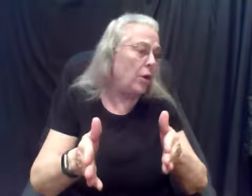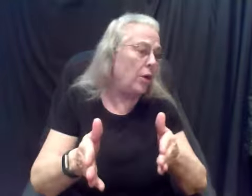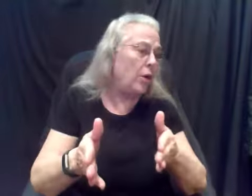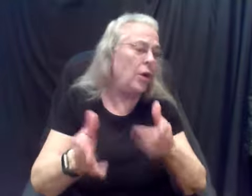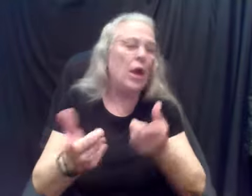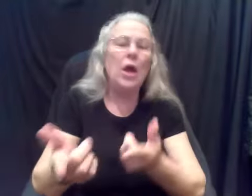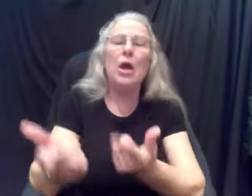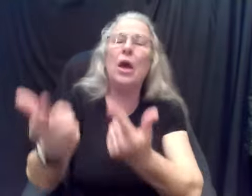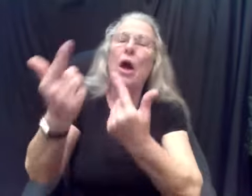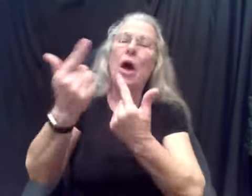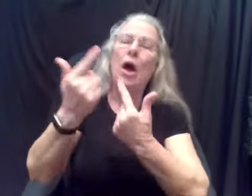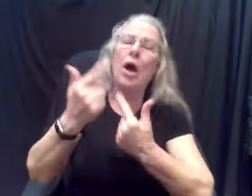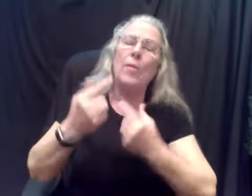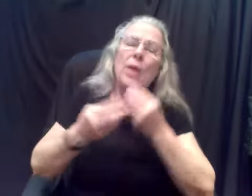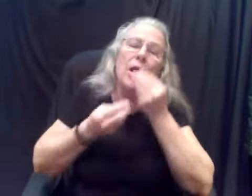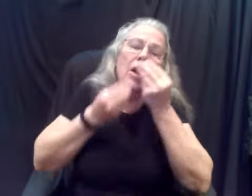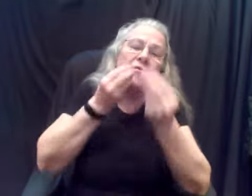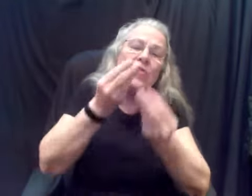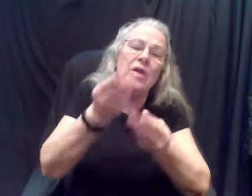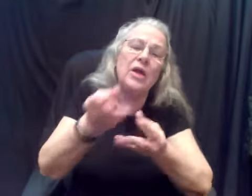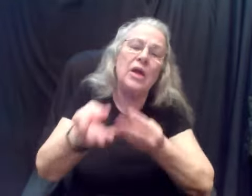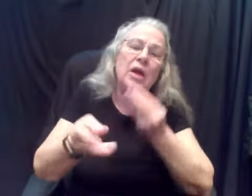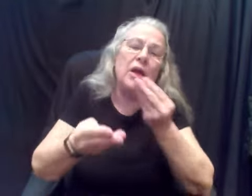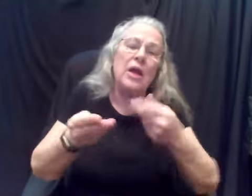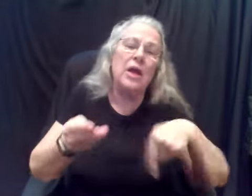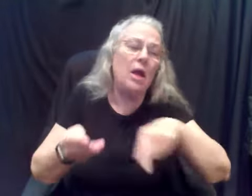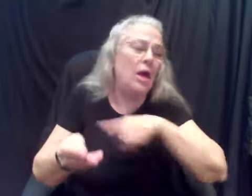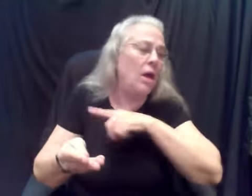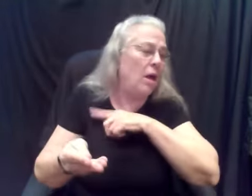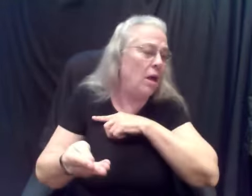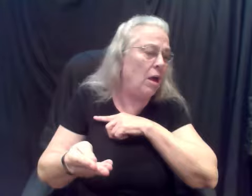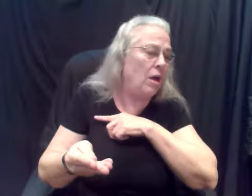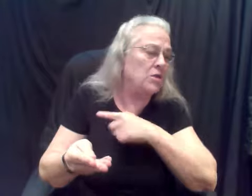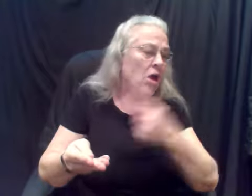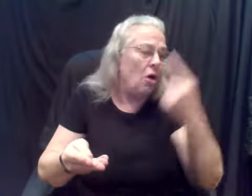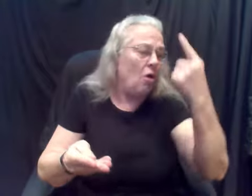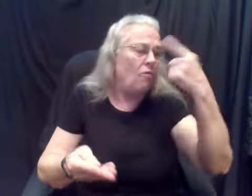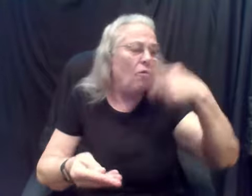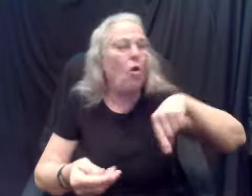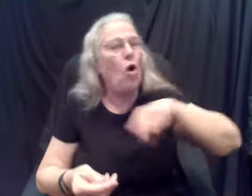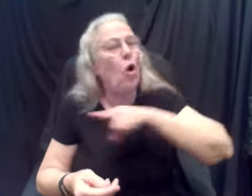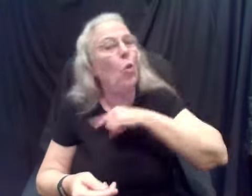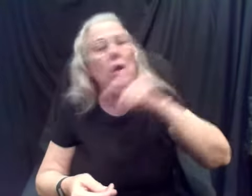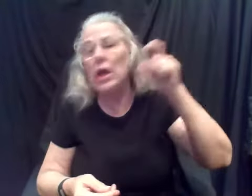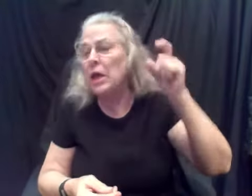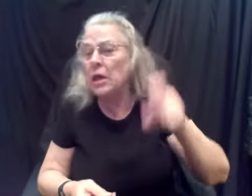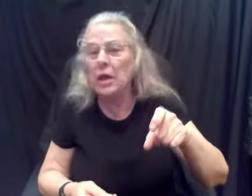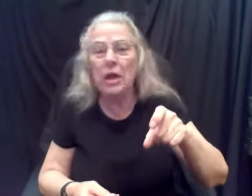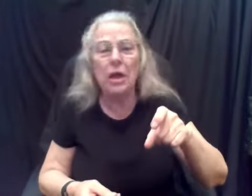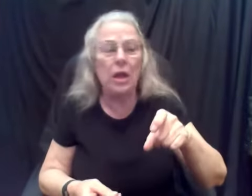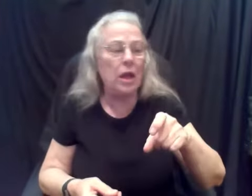shepherd, come and feed us, for we